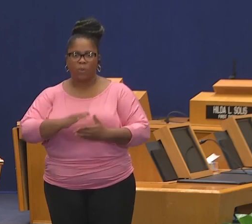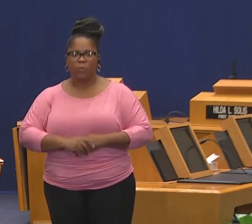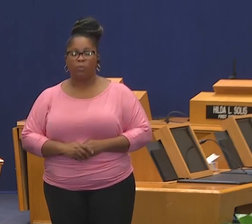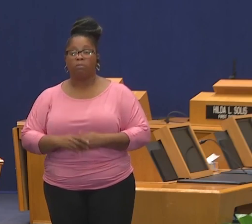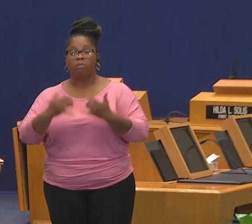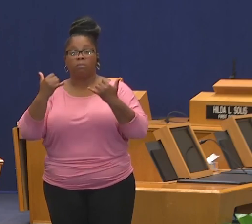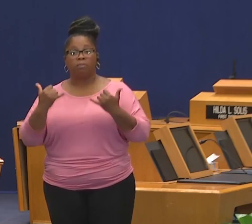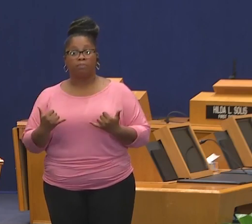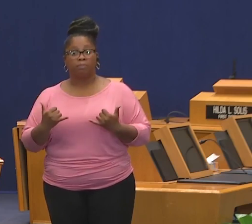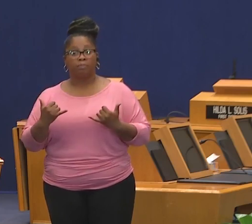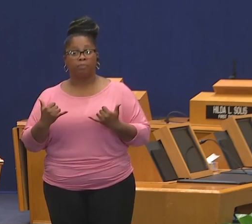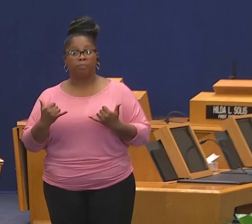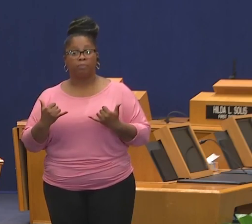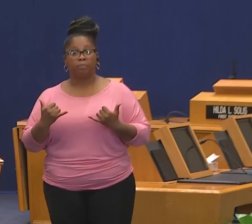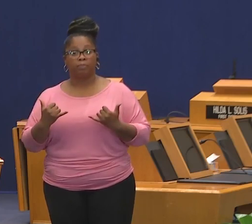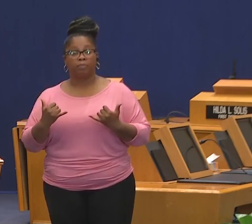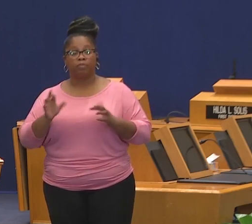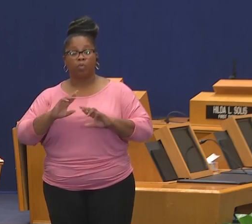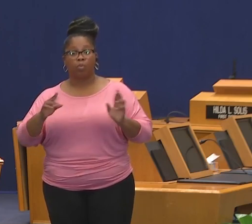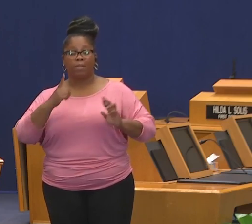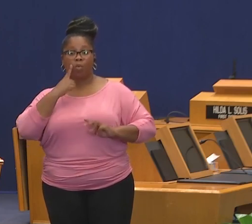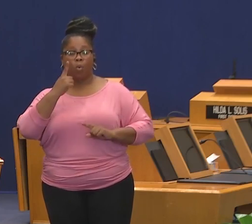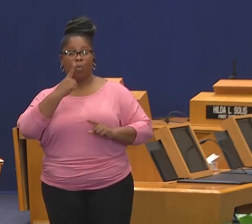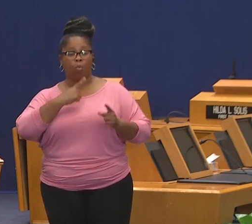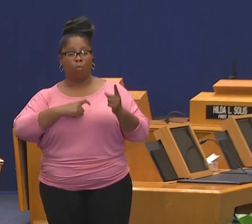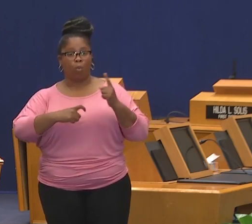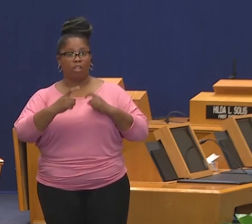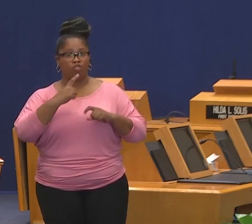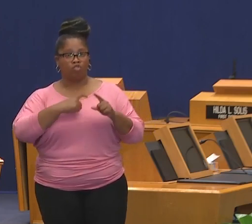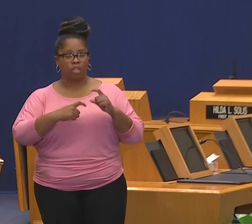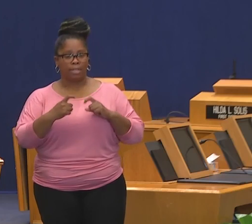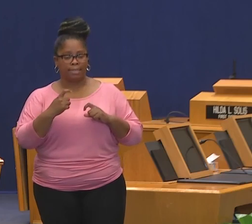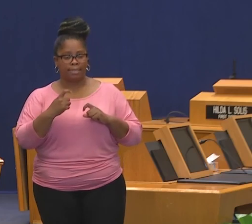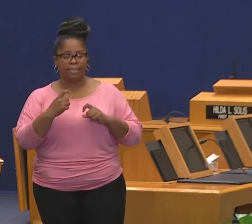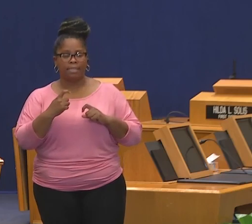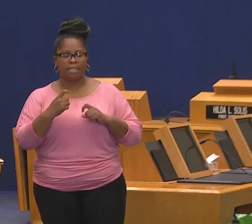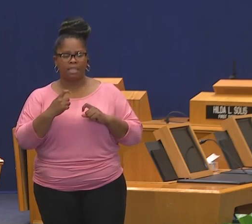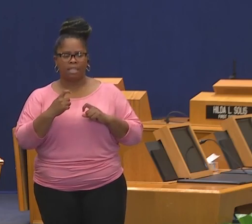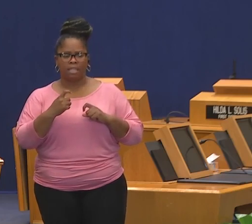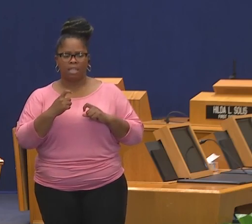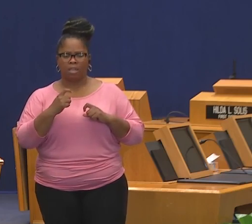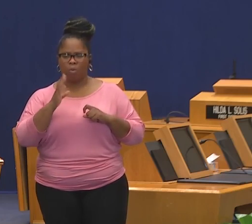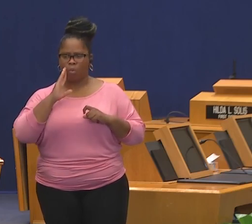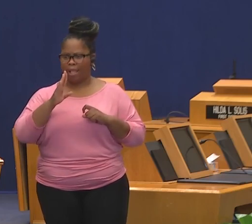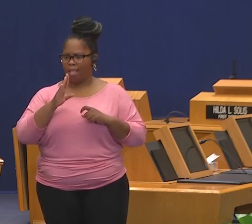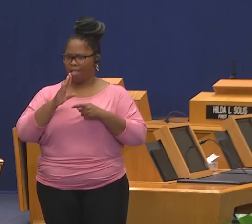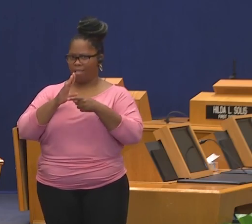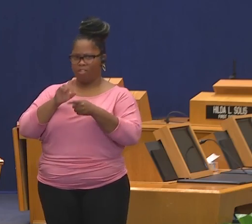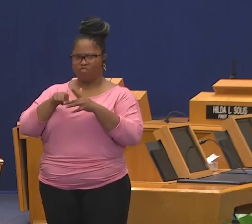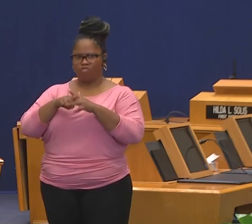Now we will take questions, and it'll be Greg who